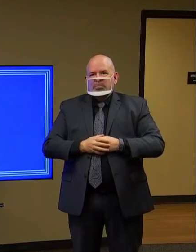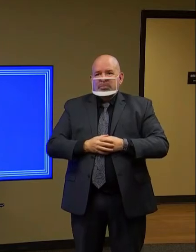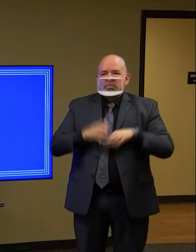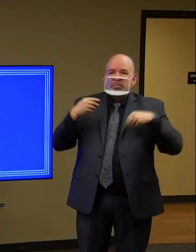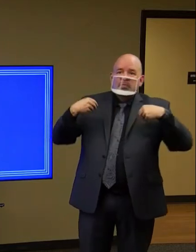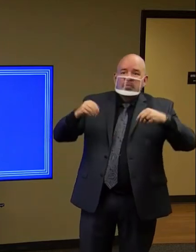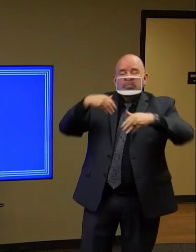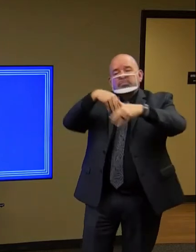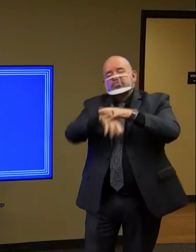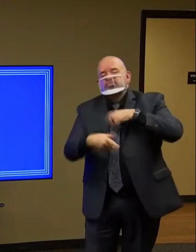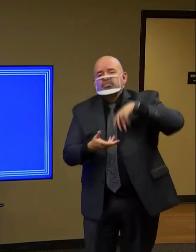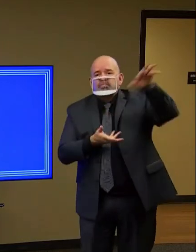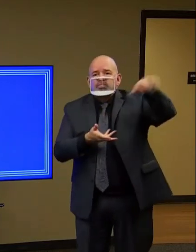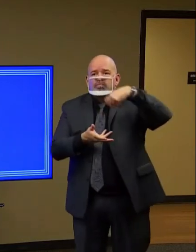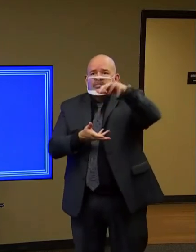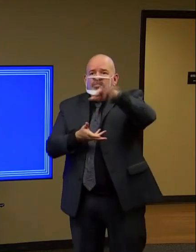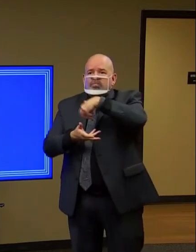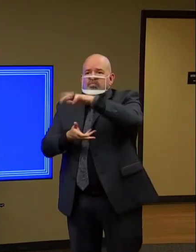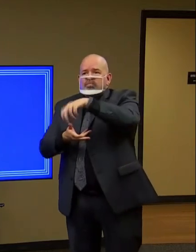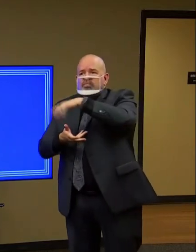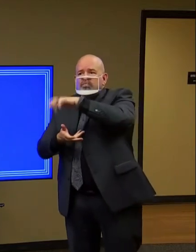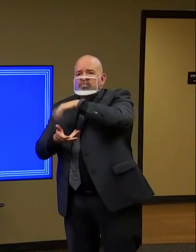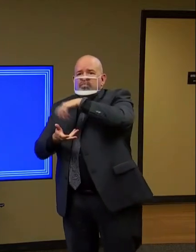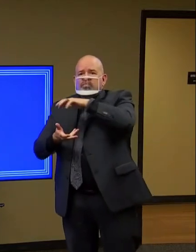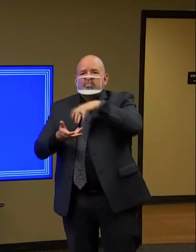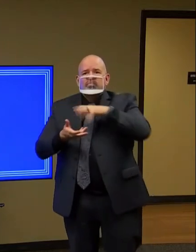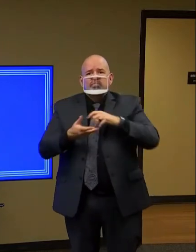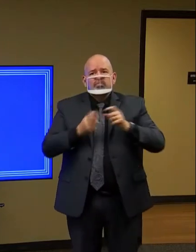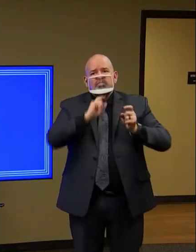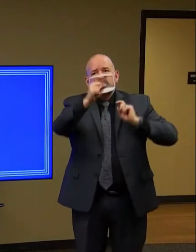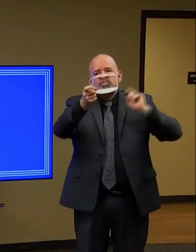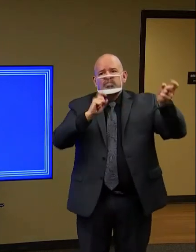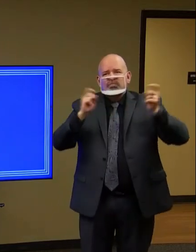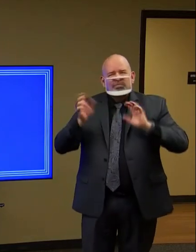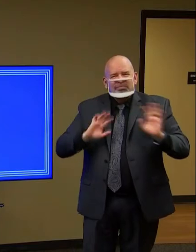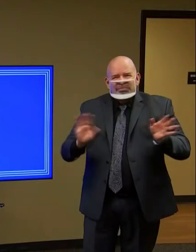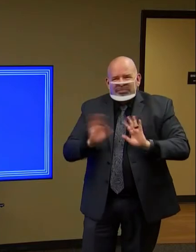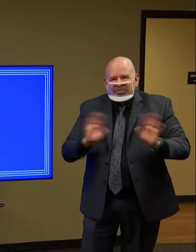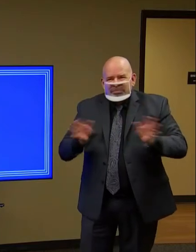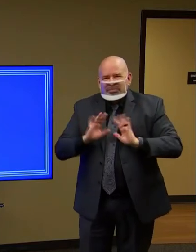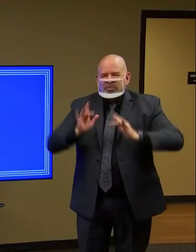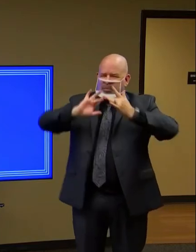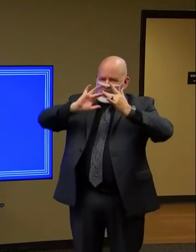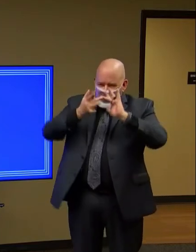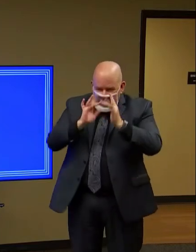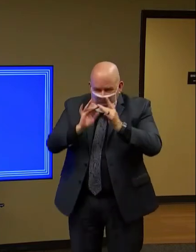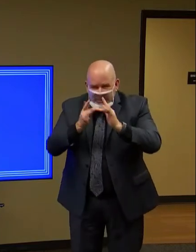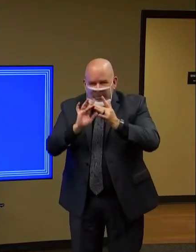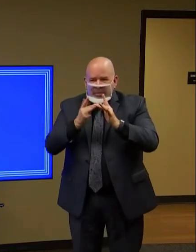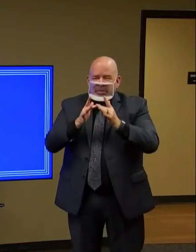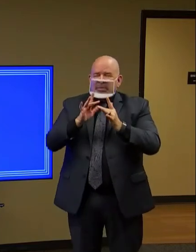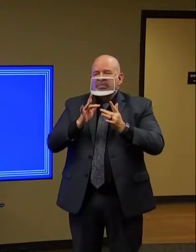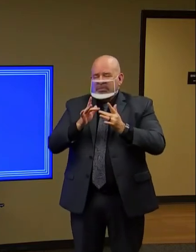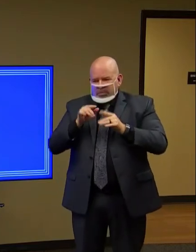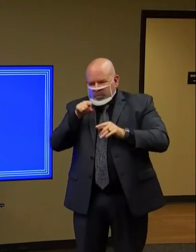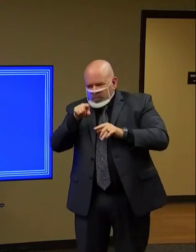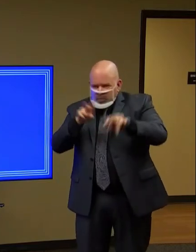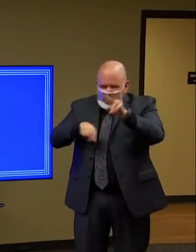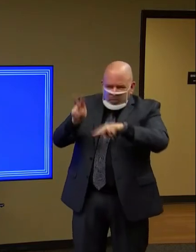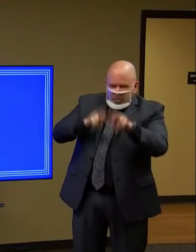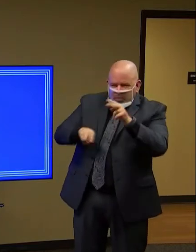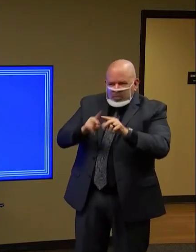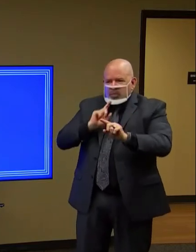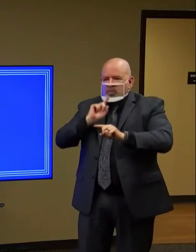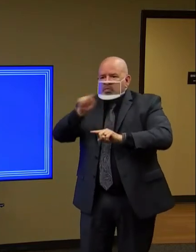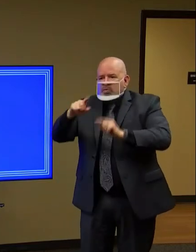possible. Not spending time with family, but doing it in a safe way through Zoom, foregoing those